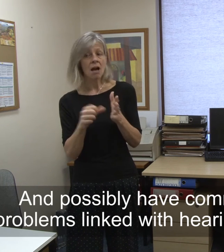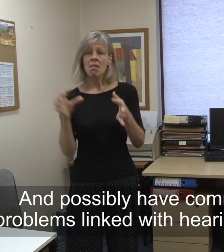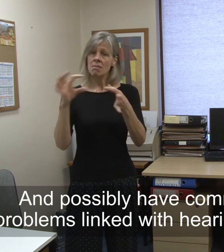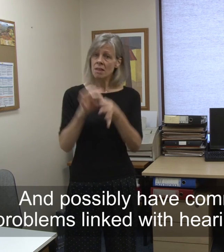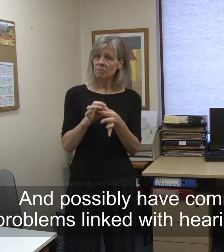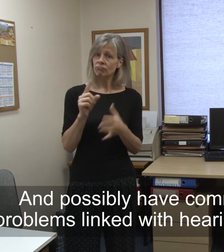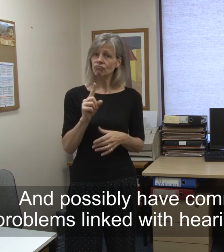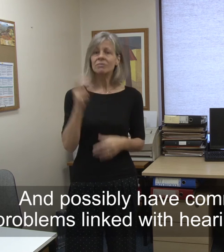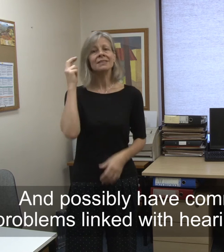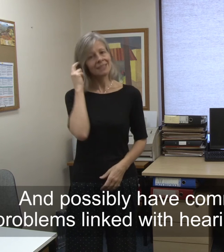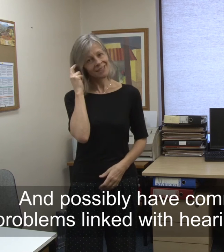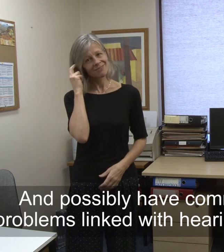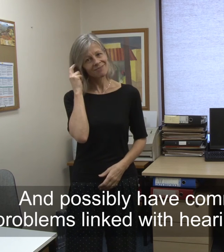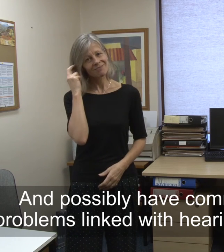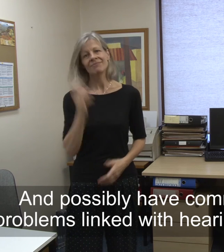problems linked with hearing difficulties.